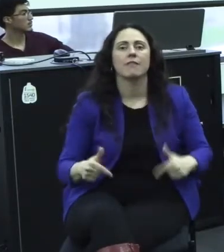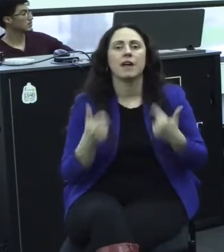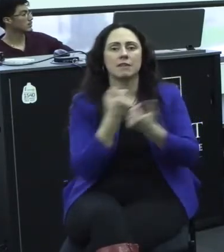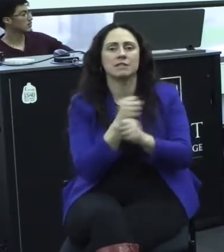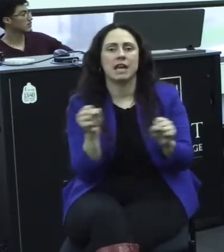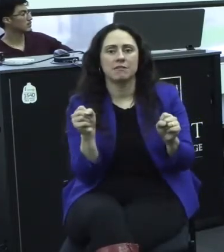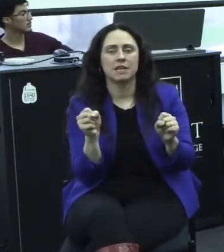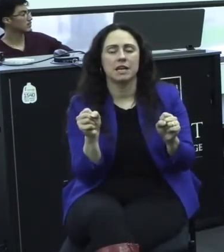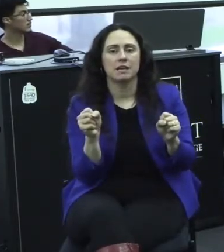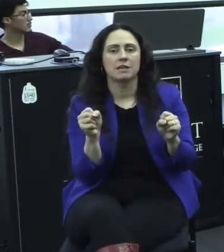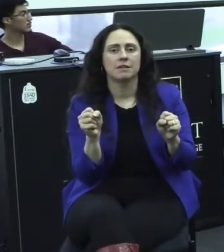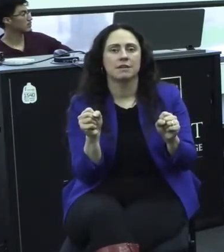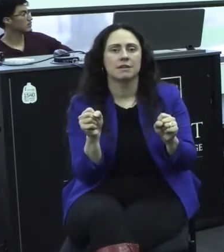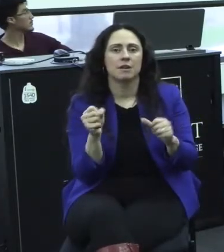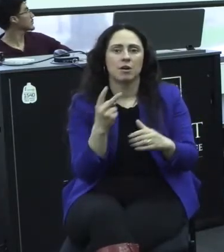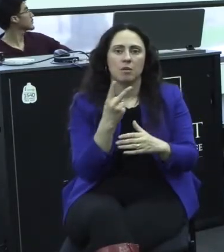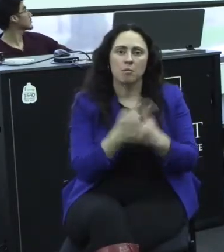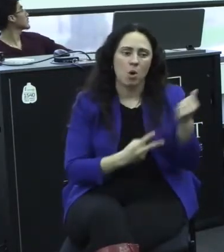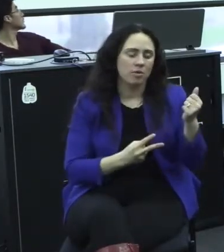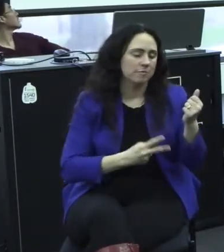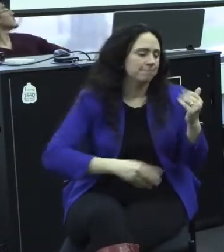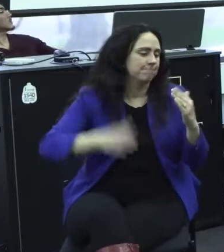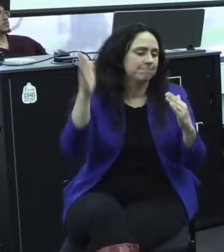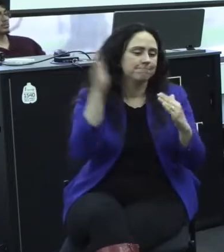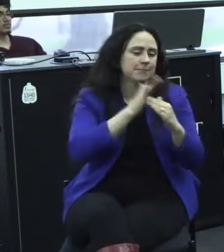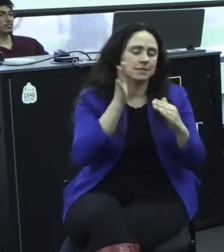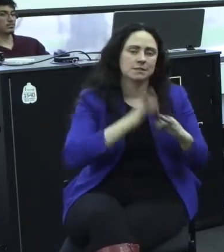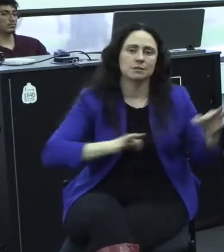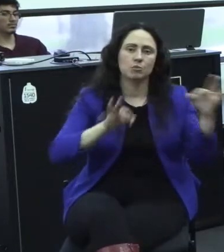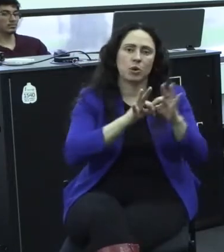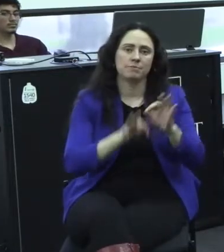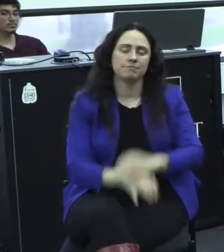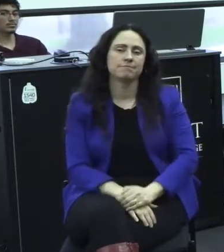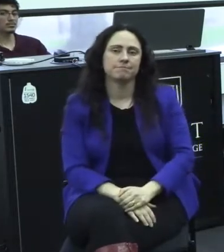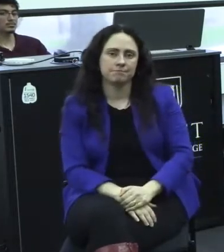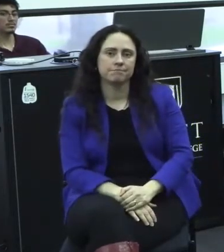safety are paramount.